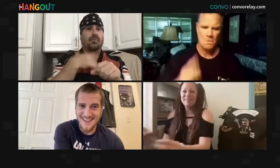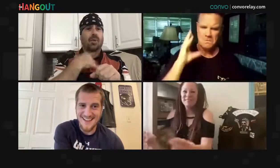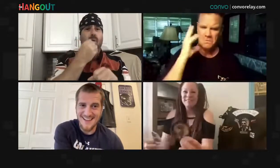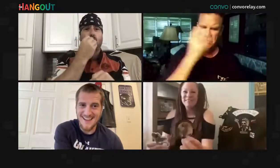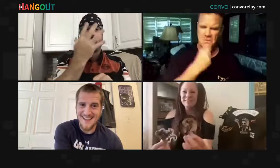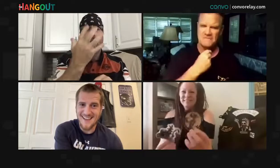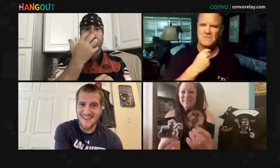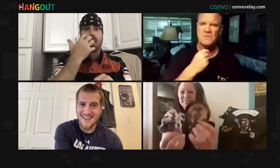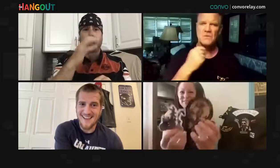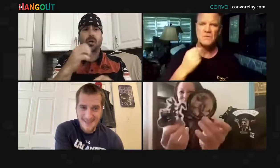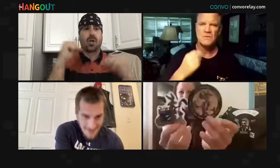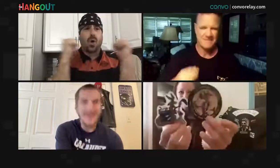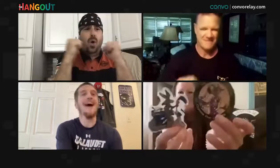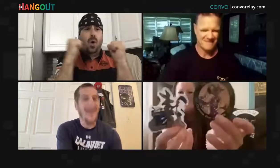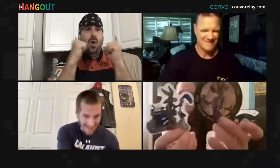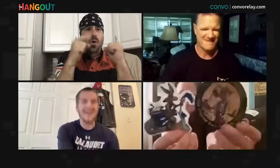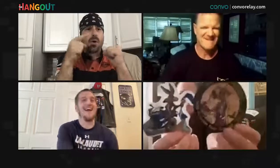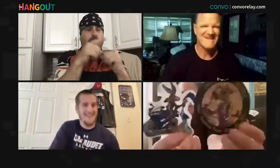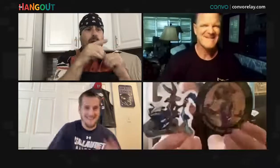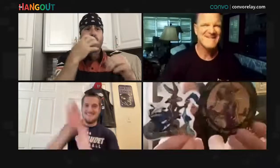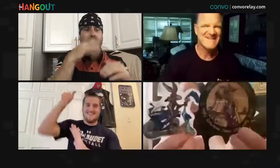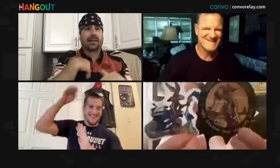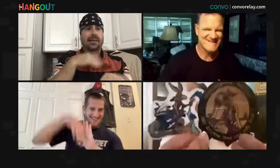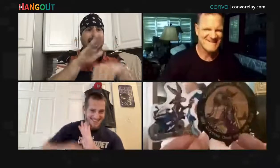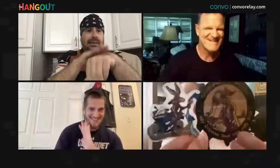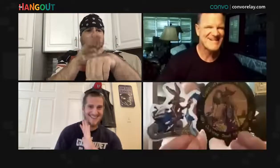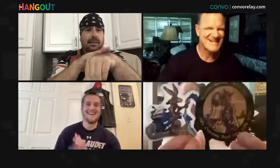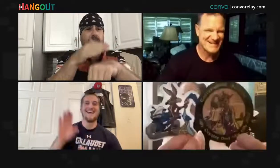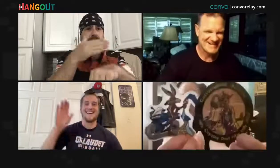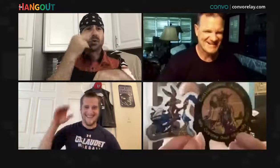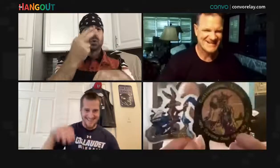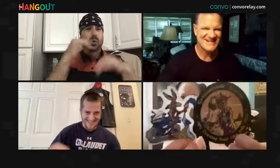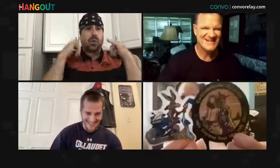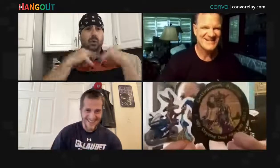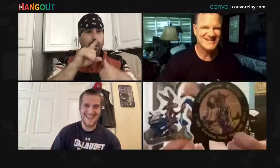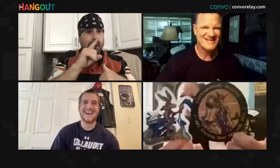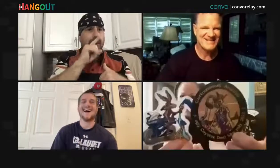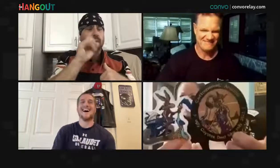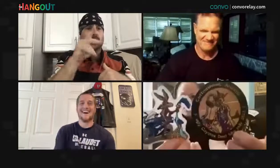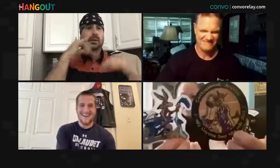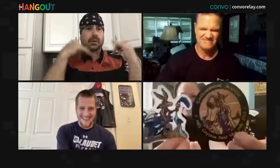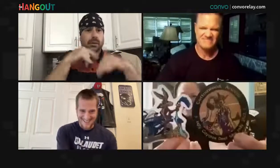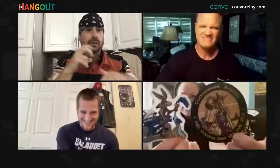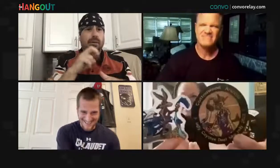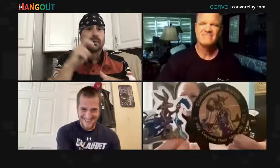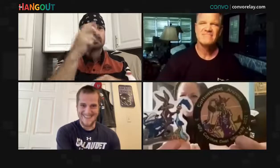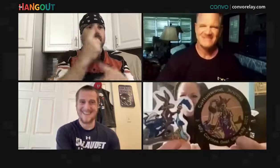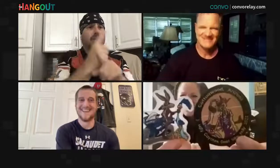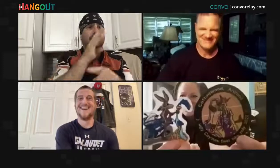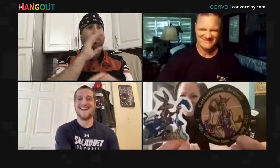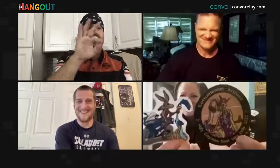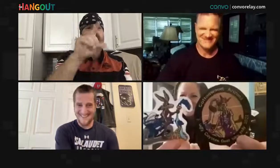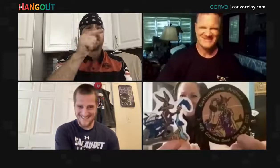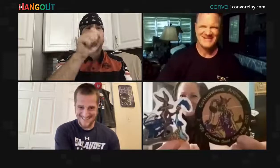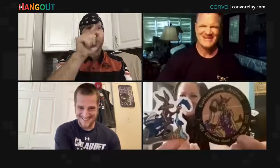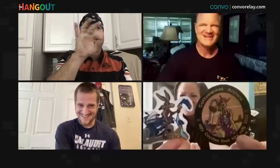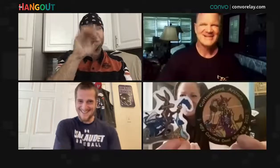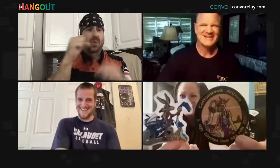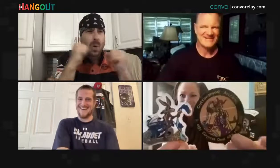champ event. Biking in Arizona is just the best, isn't it? It's Got my beautiful. patches. Yeah, this is Les here.